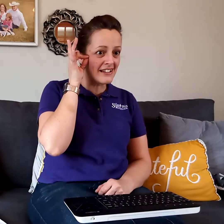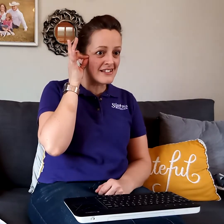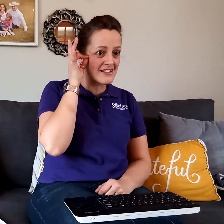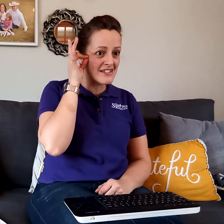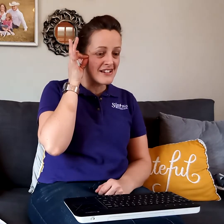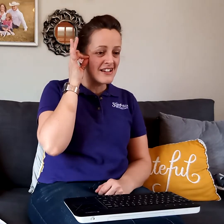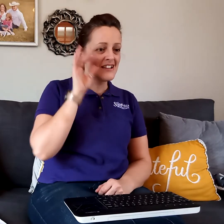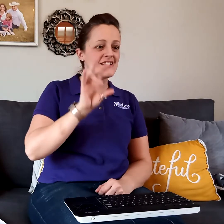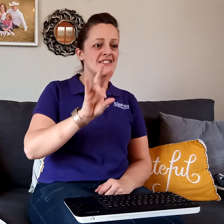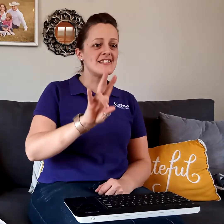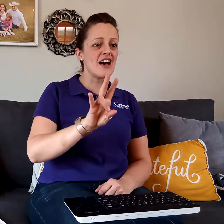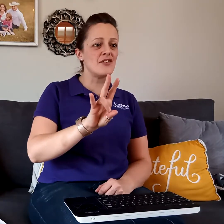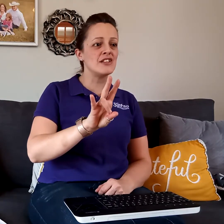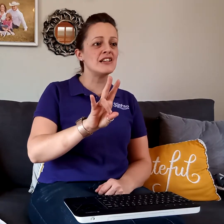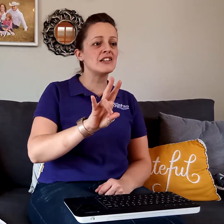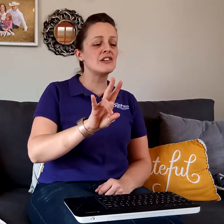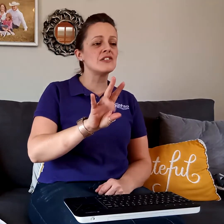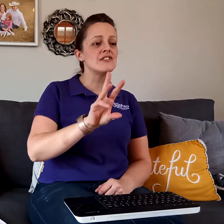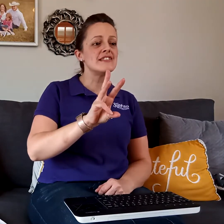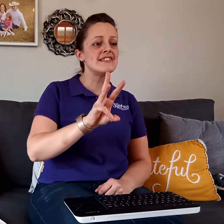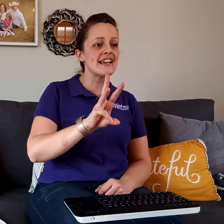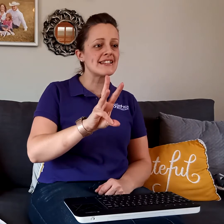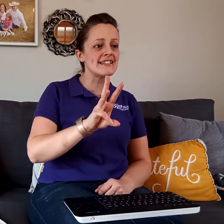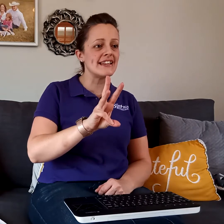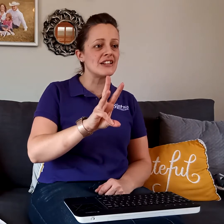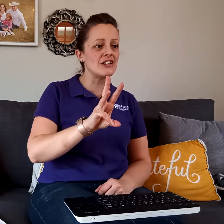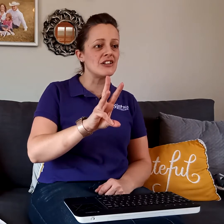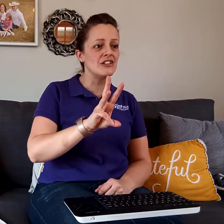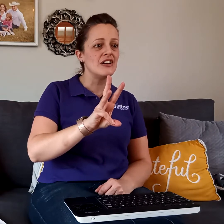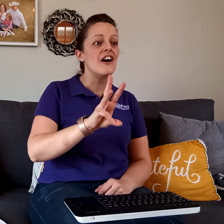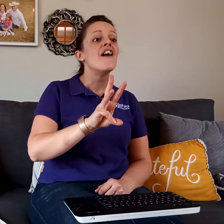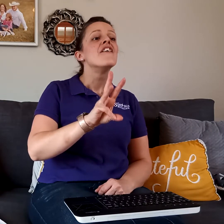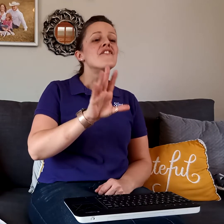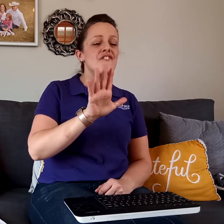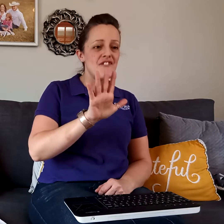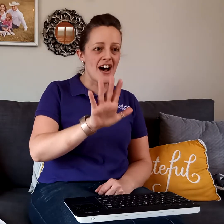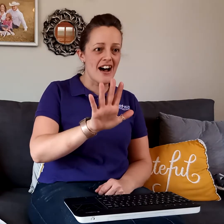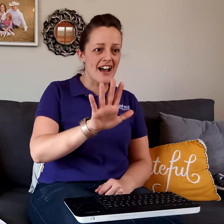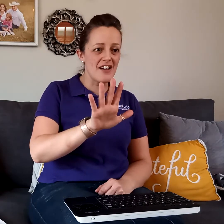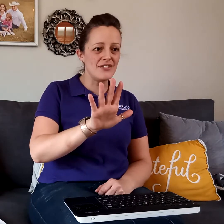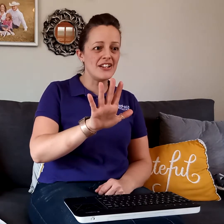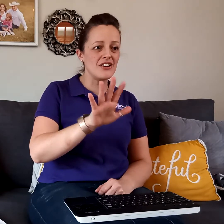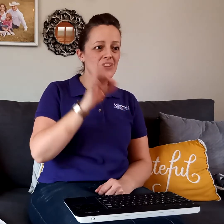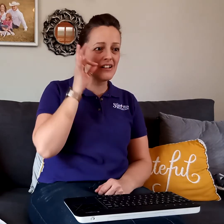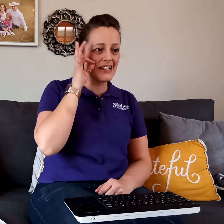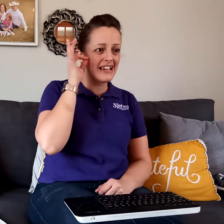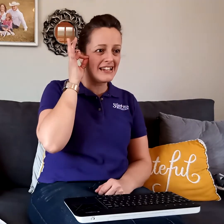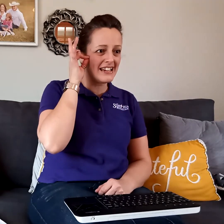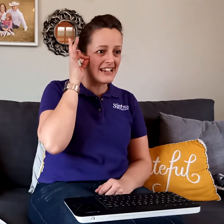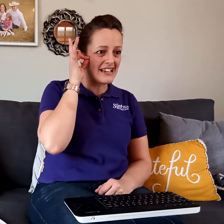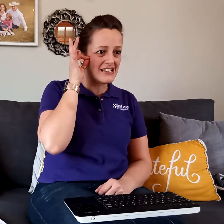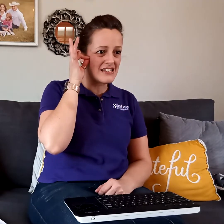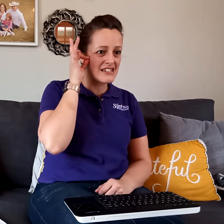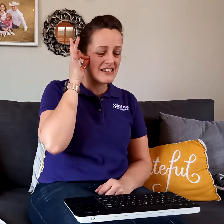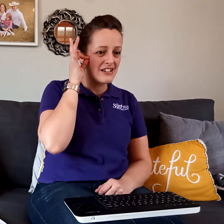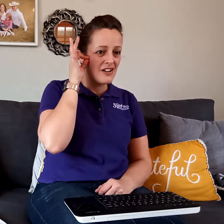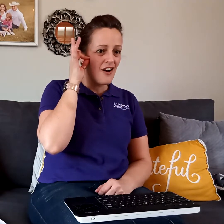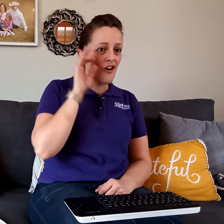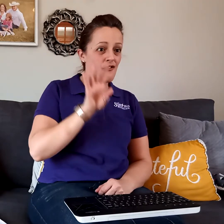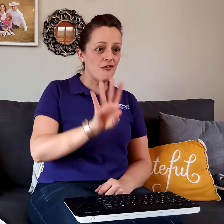Indians. 7 little, 6 little, 5 little Indians.